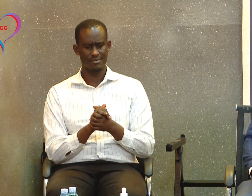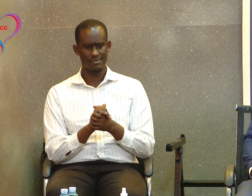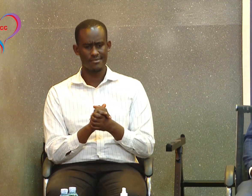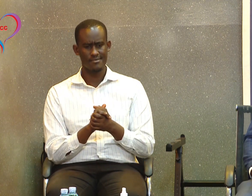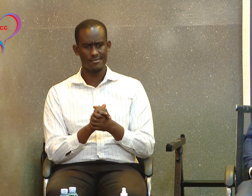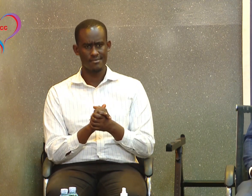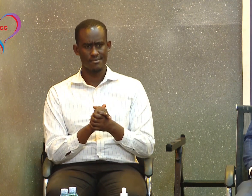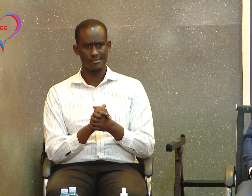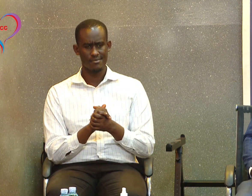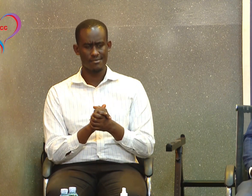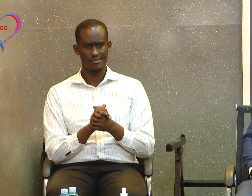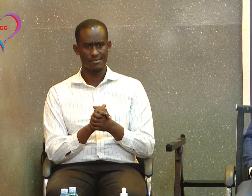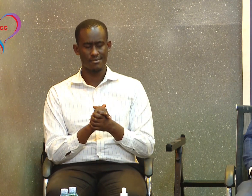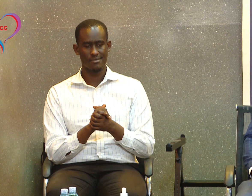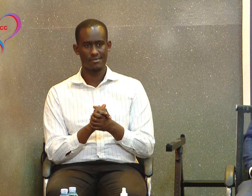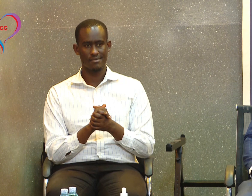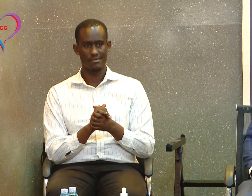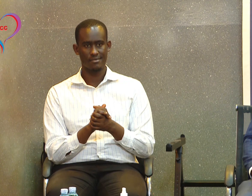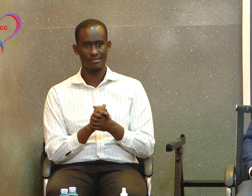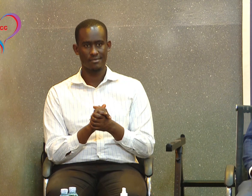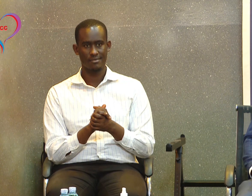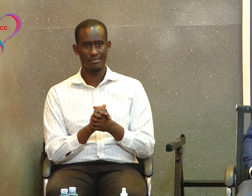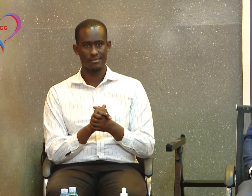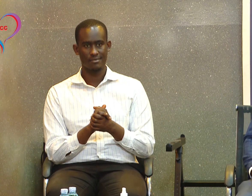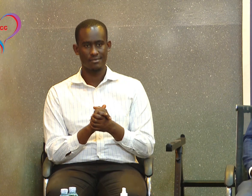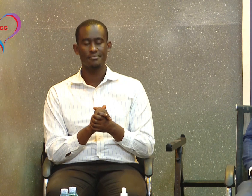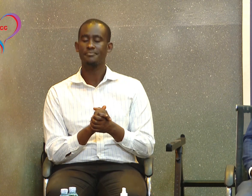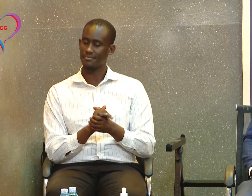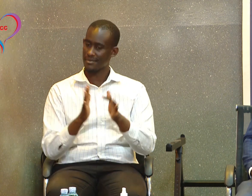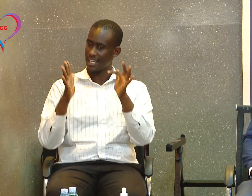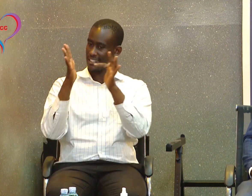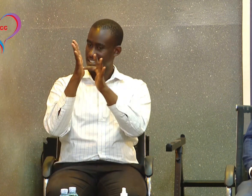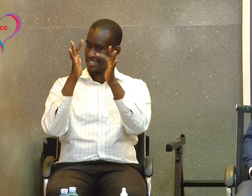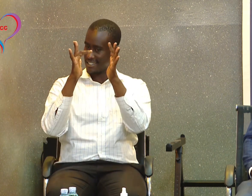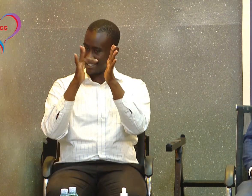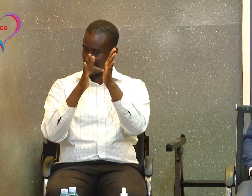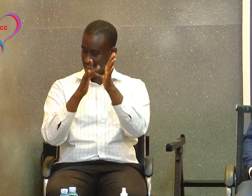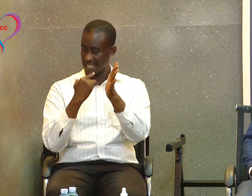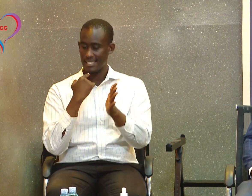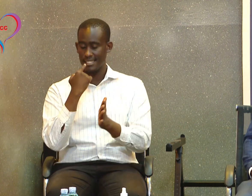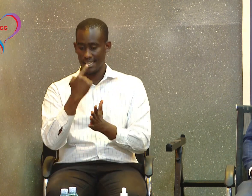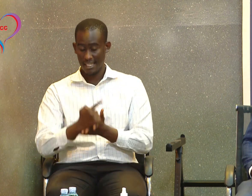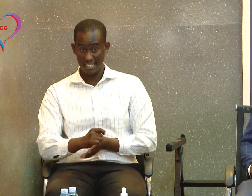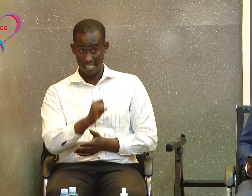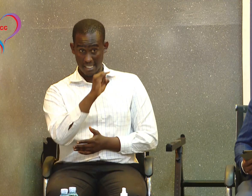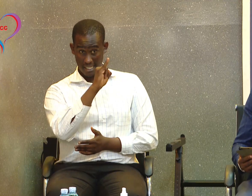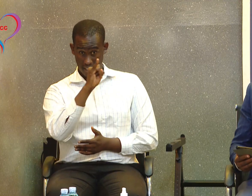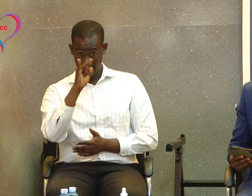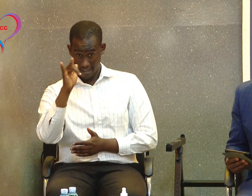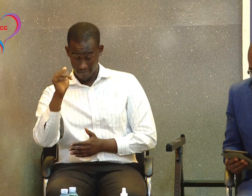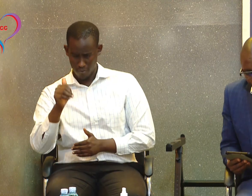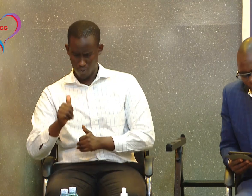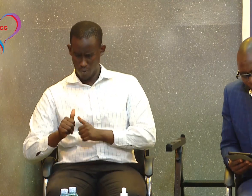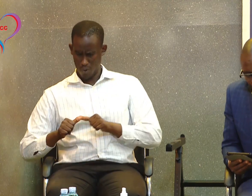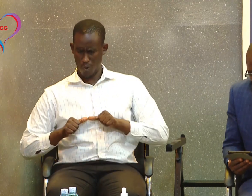verse 31-32 that if you continue in my teachings, you'll be my disciples. Indeed, you'll know the truth and the truth will set you